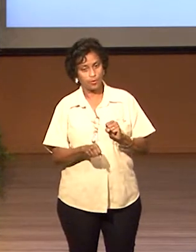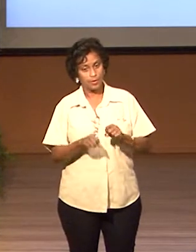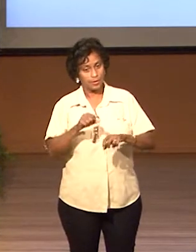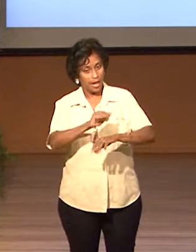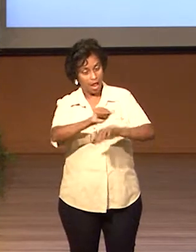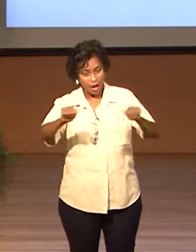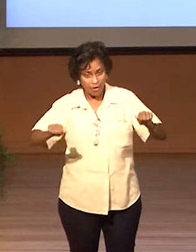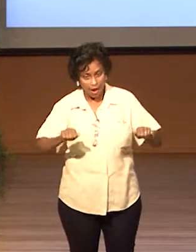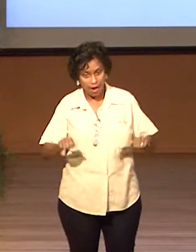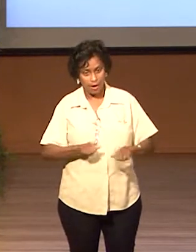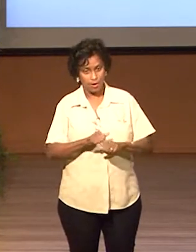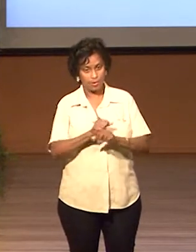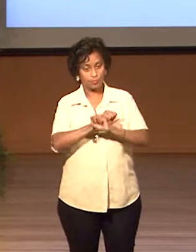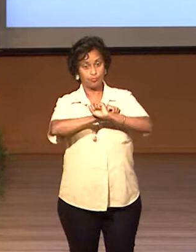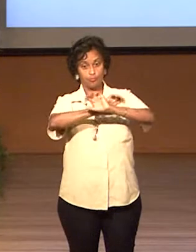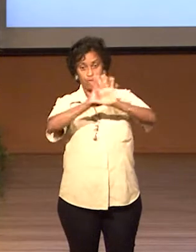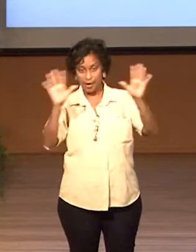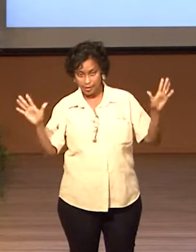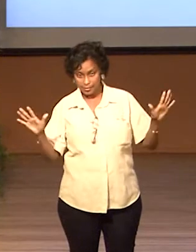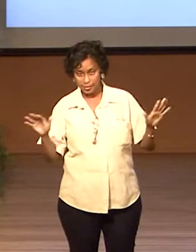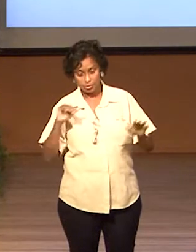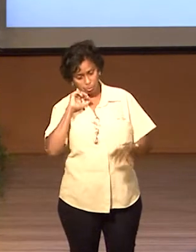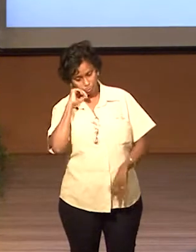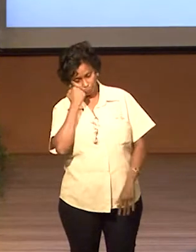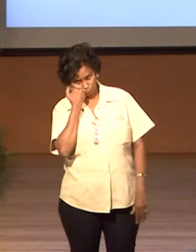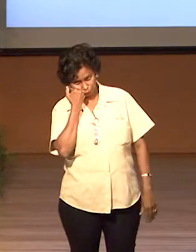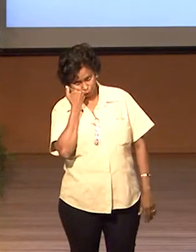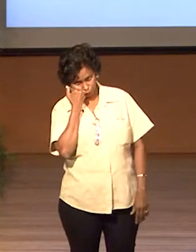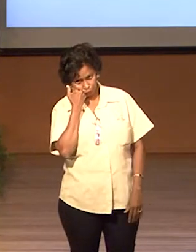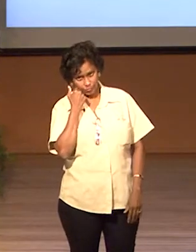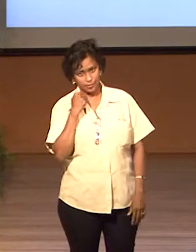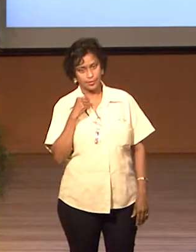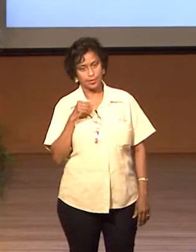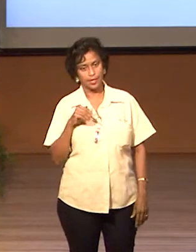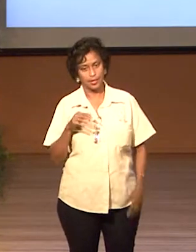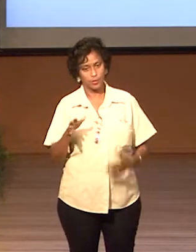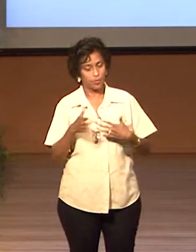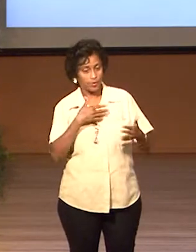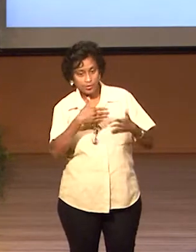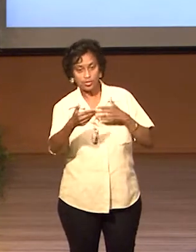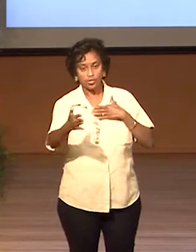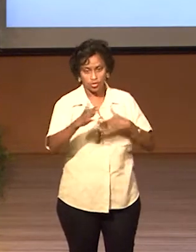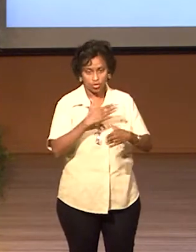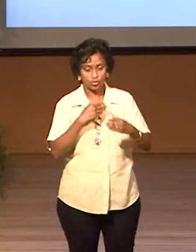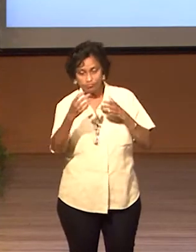are embarrassing or in other ways compromising.